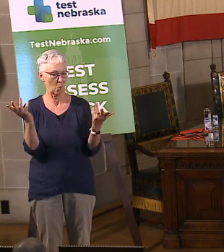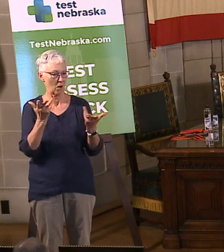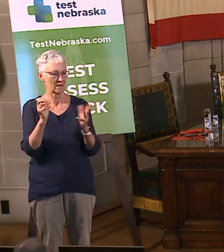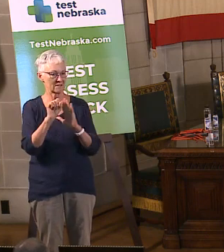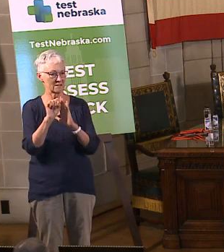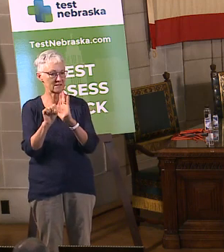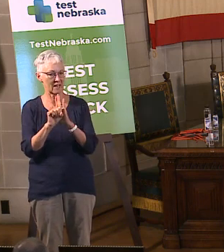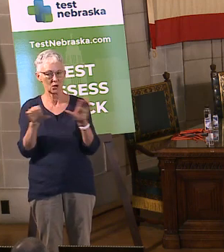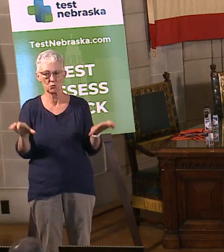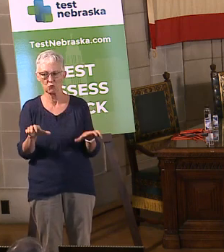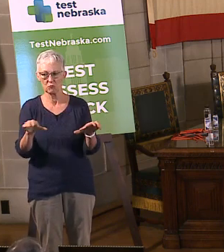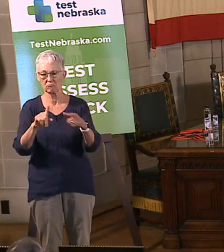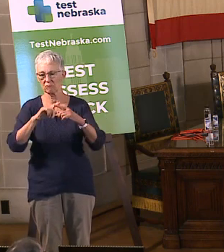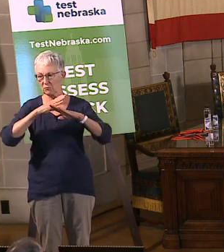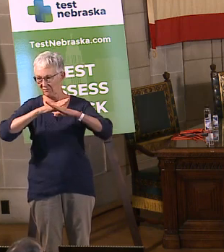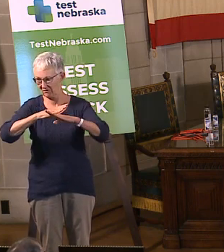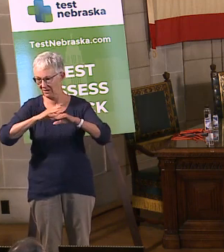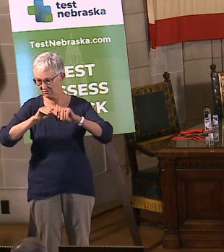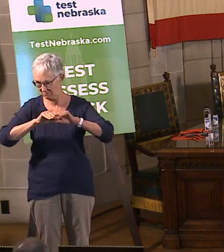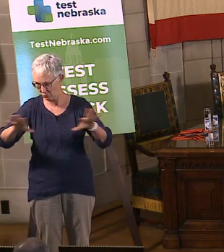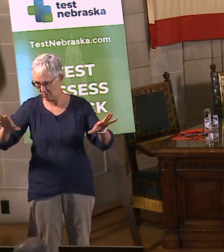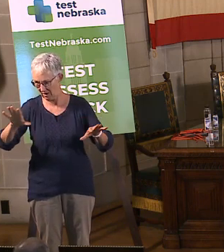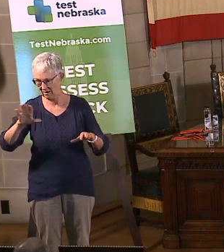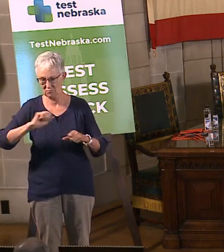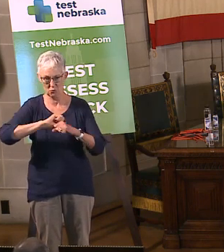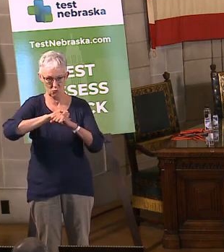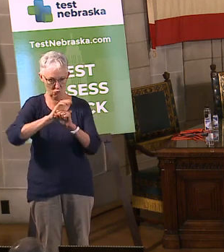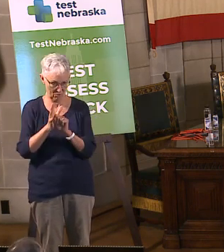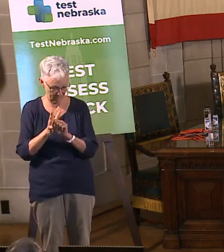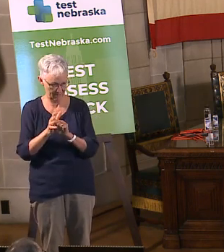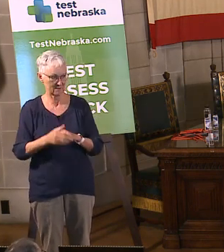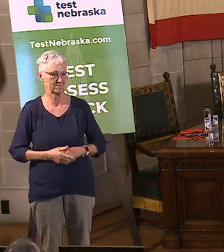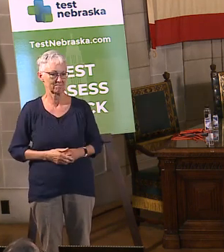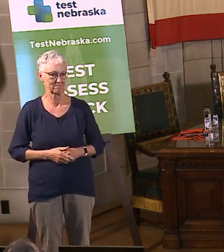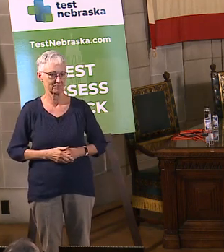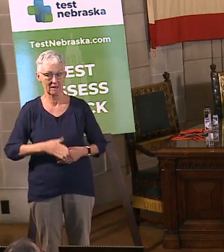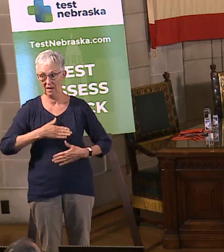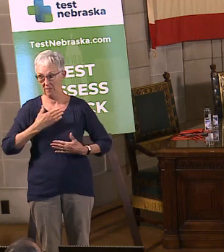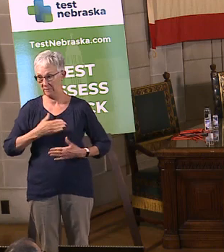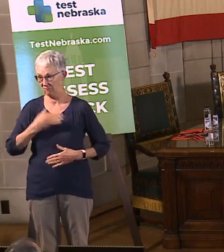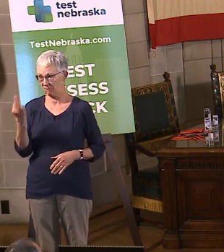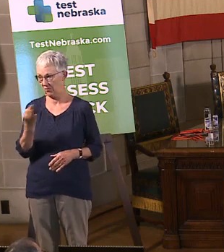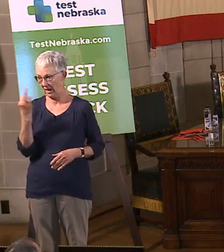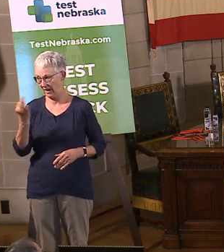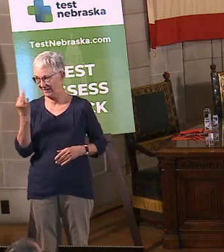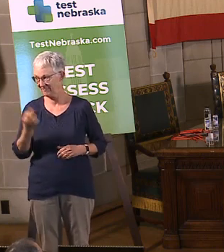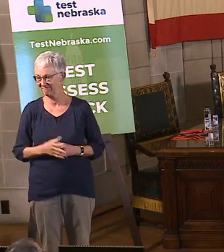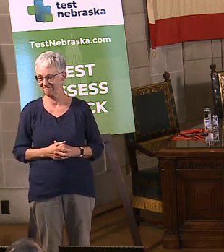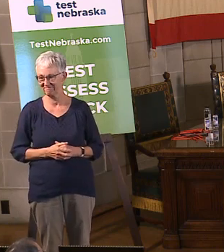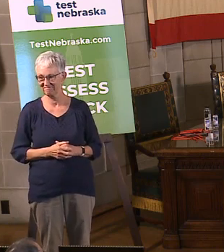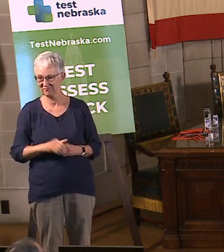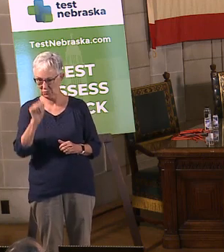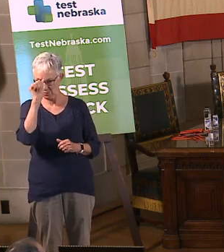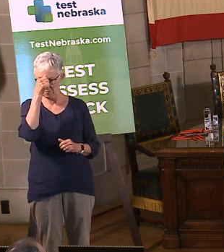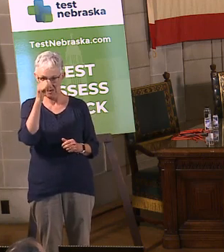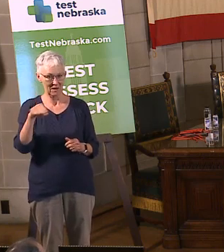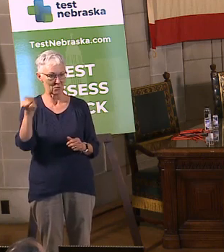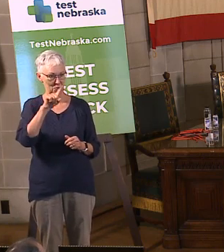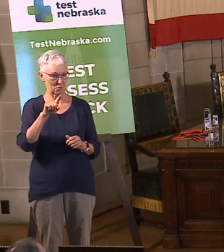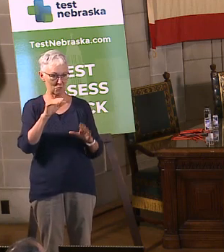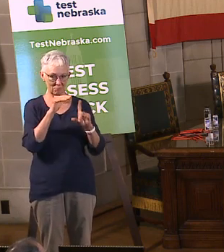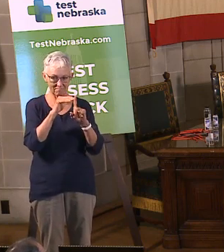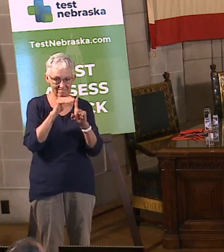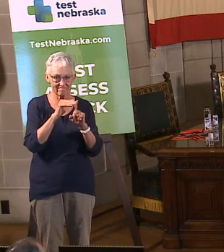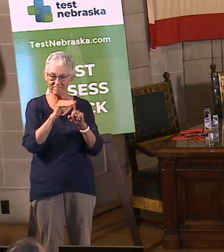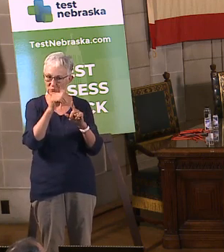of coronavirus in Nebraska. Happy Friday, everybody. As always, we want to remind people about our 6 rules to keep Nebraska